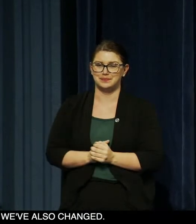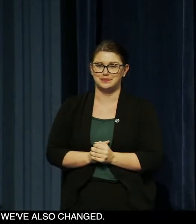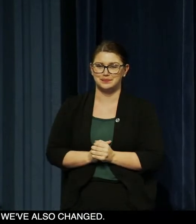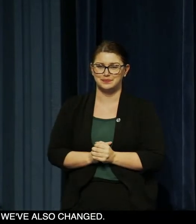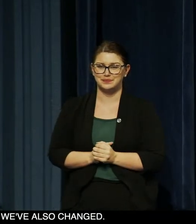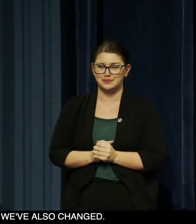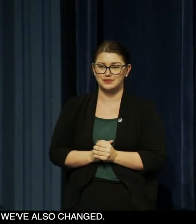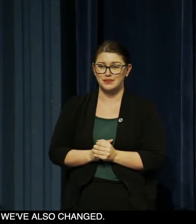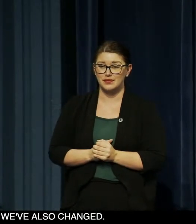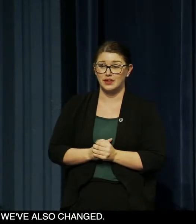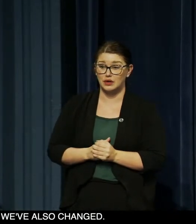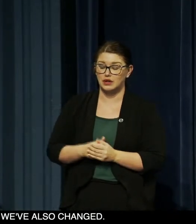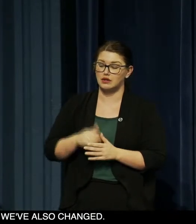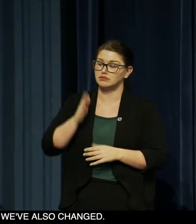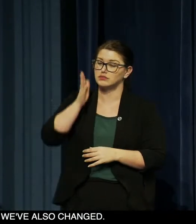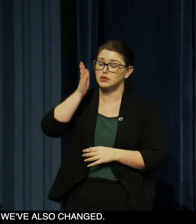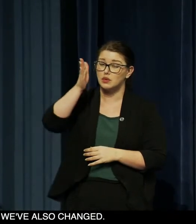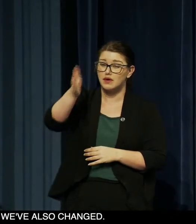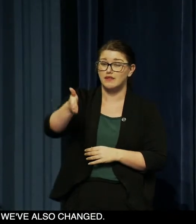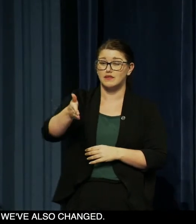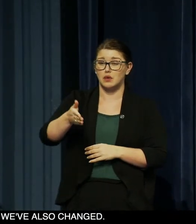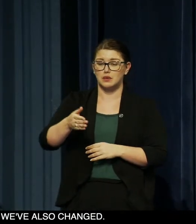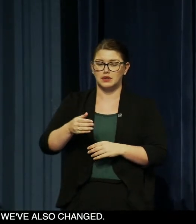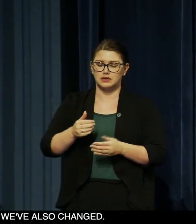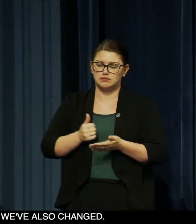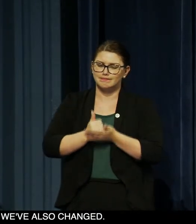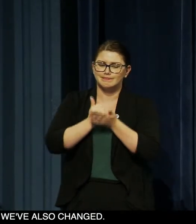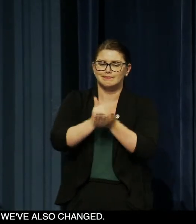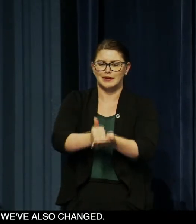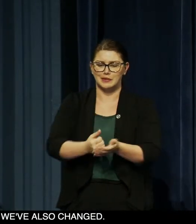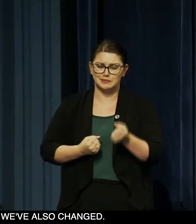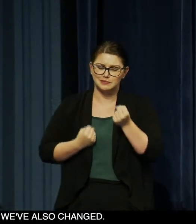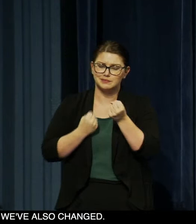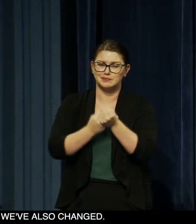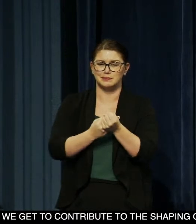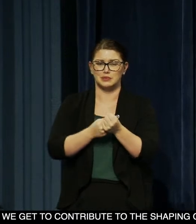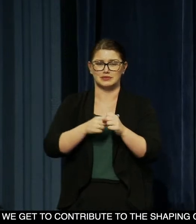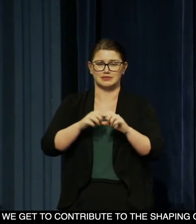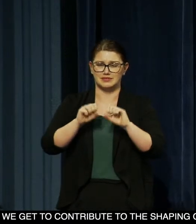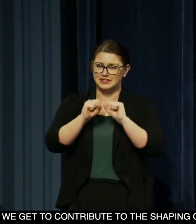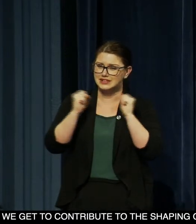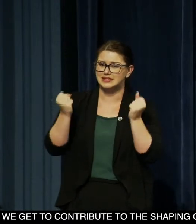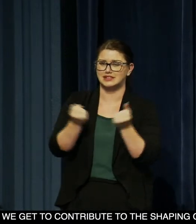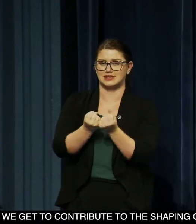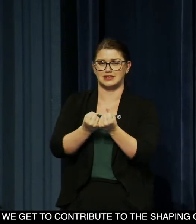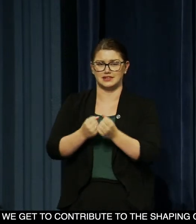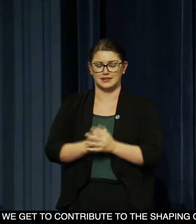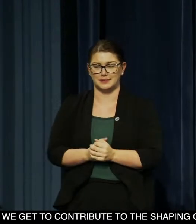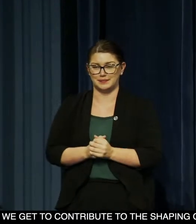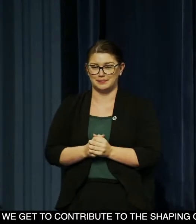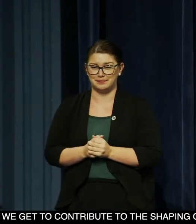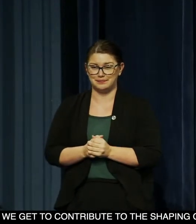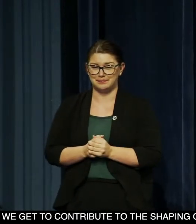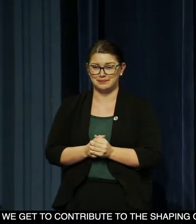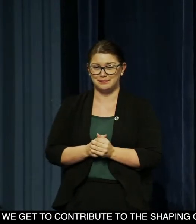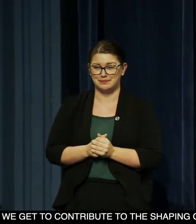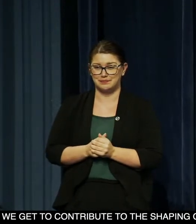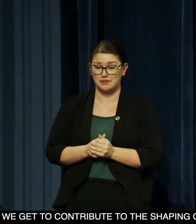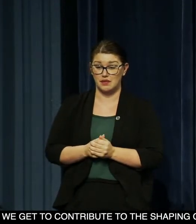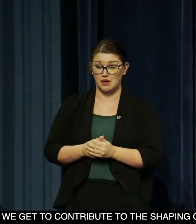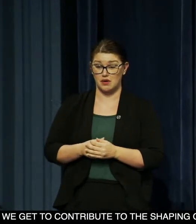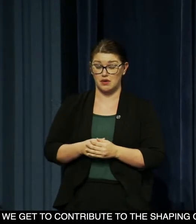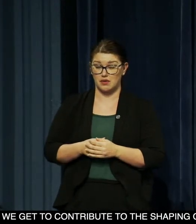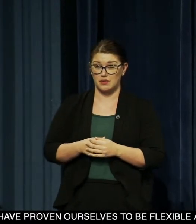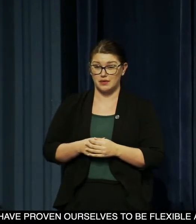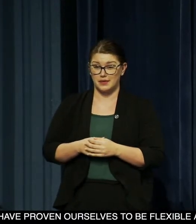of society going forward. We have proven ourselves to be flexible and adaptable. We have